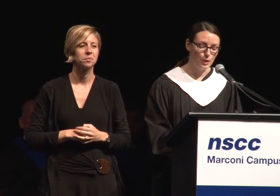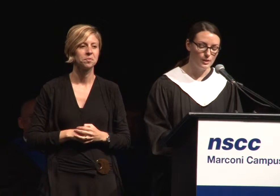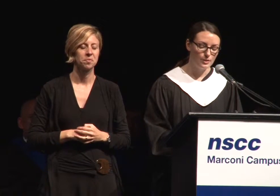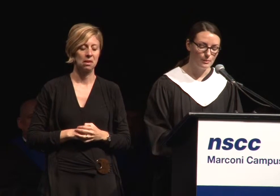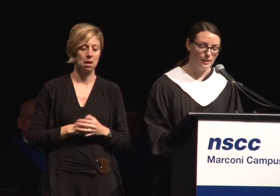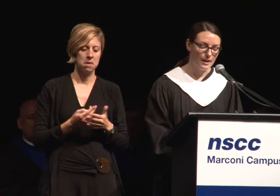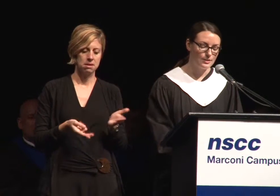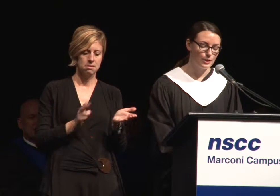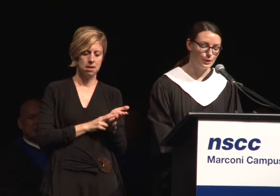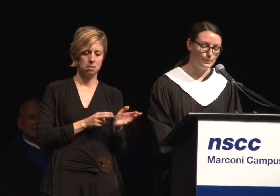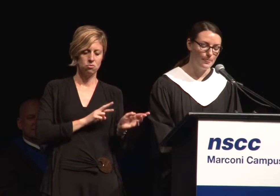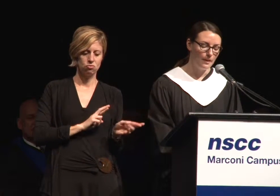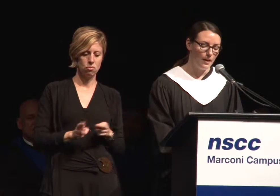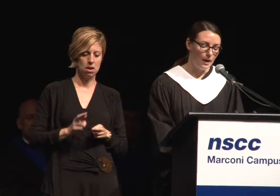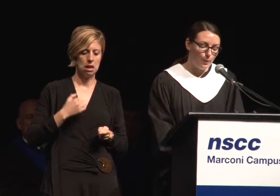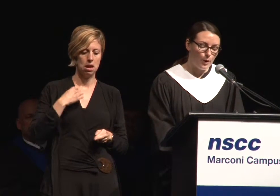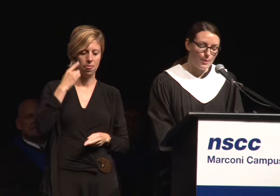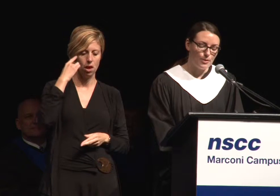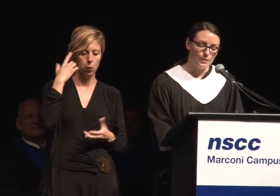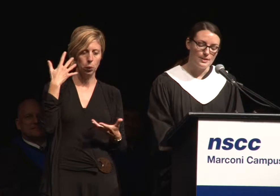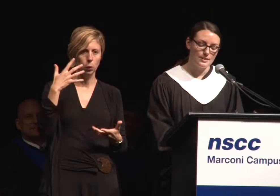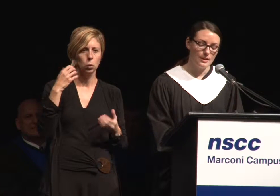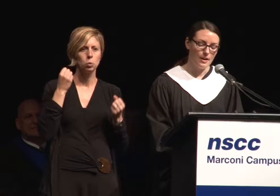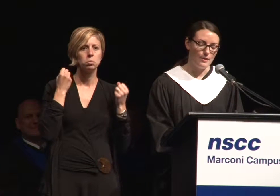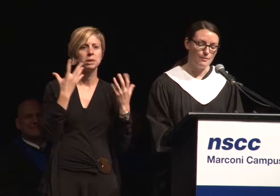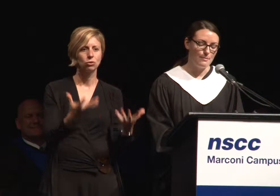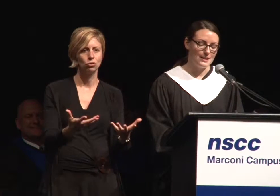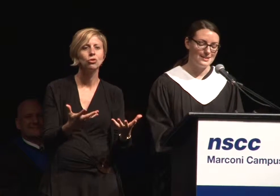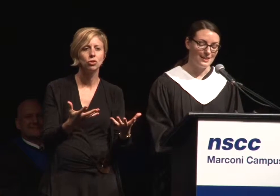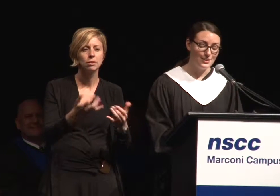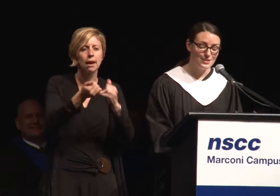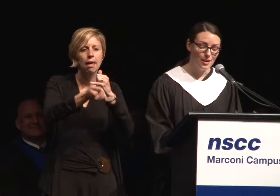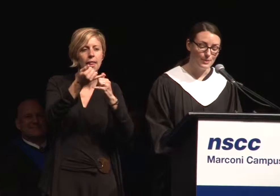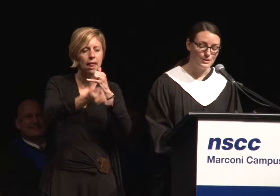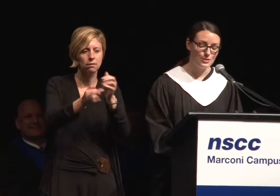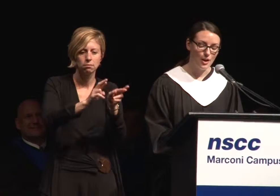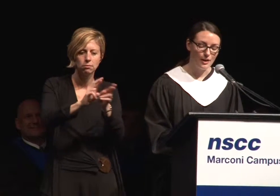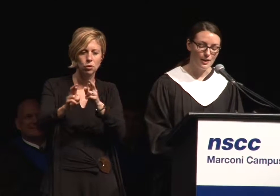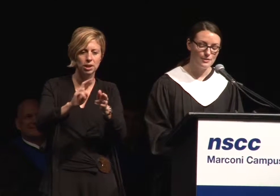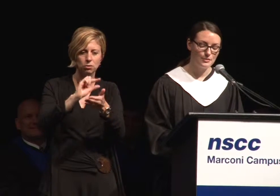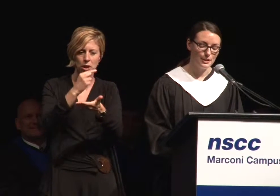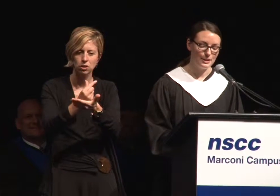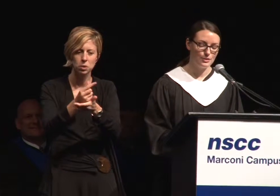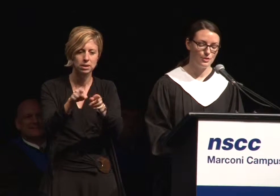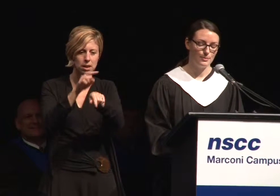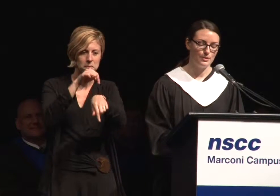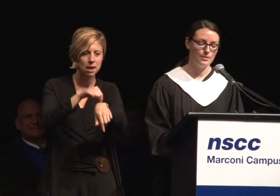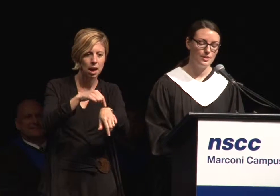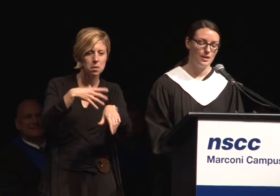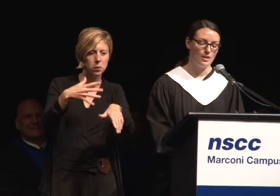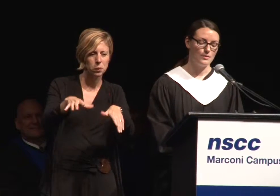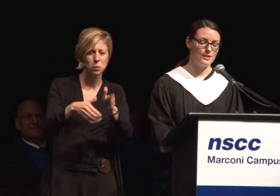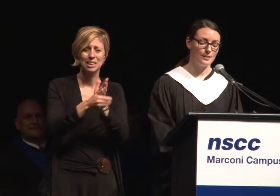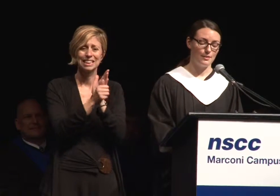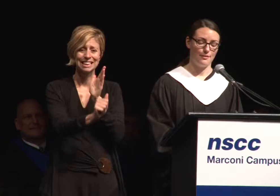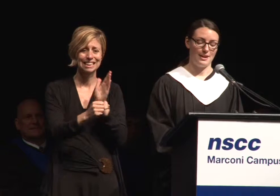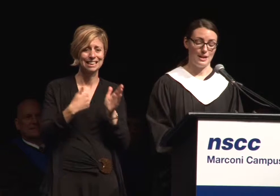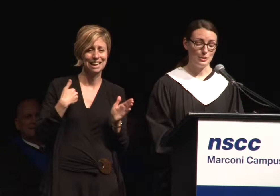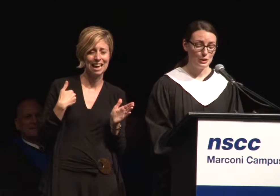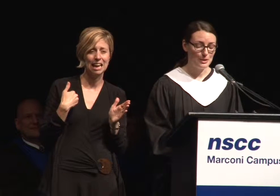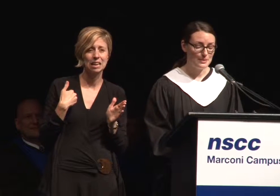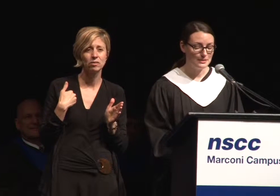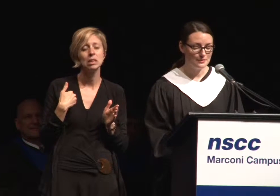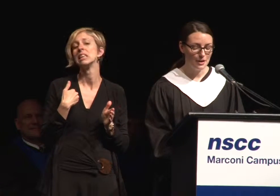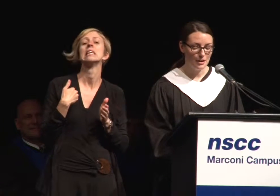much work during my last term. I worried about the risks of my skills not being strong enough to really contribute, the risk of the